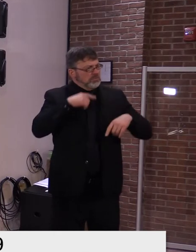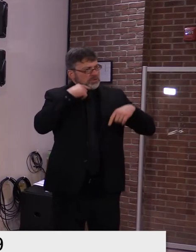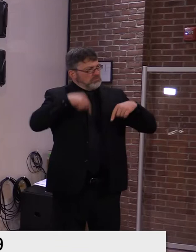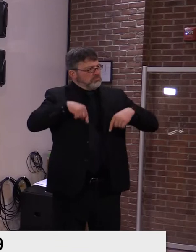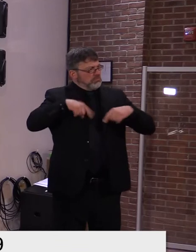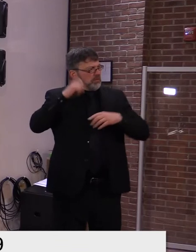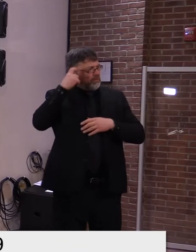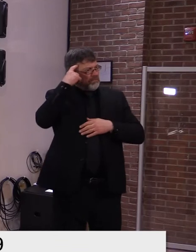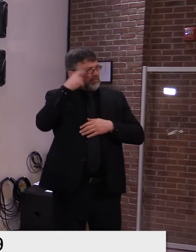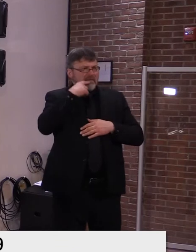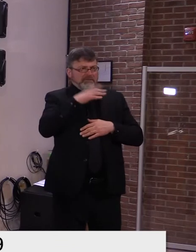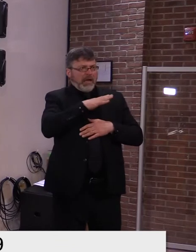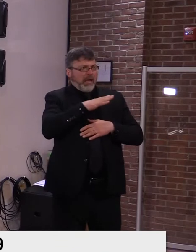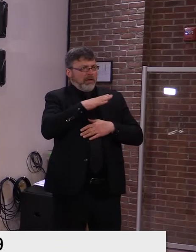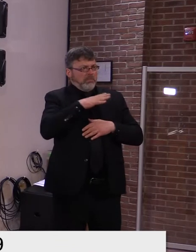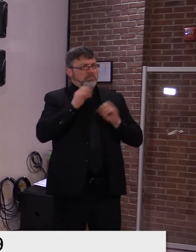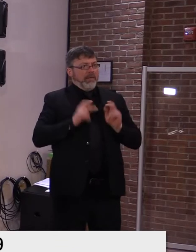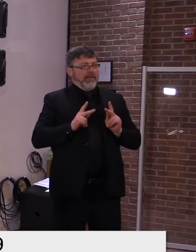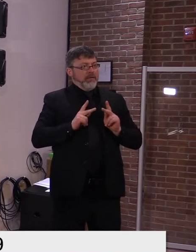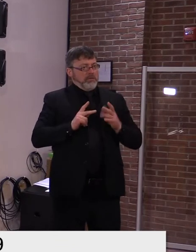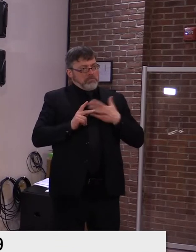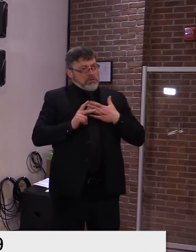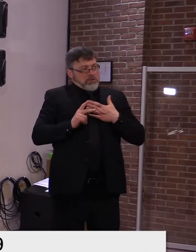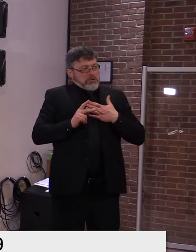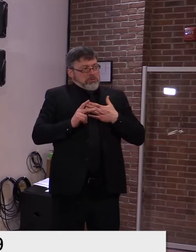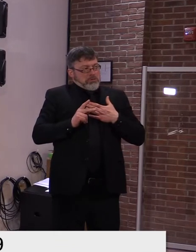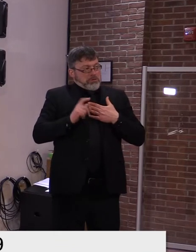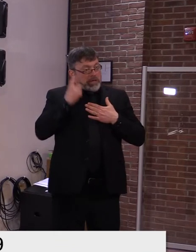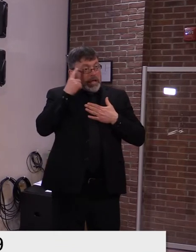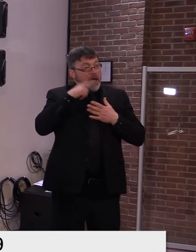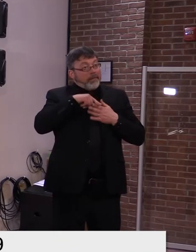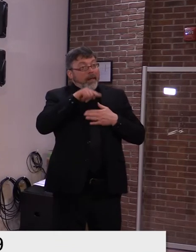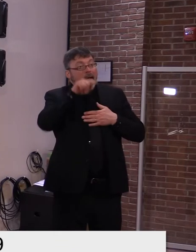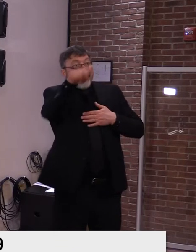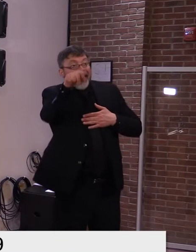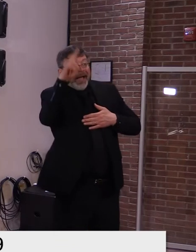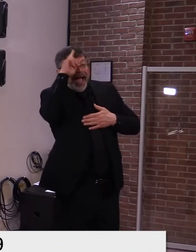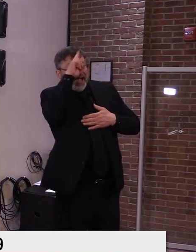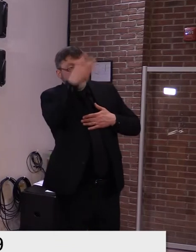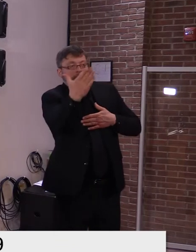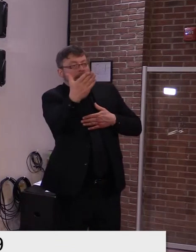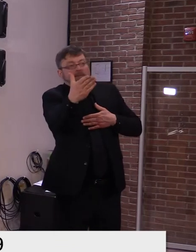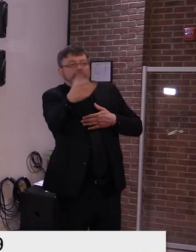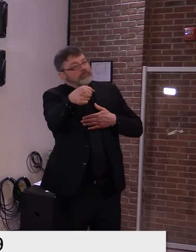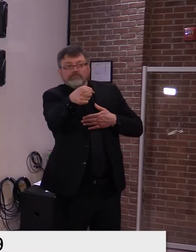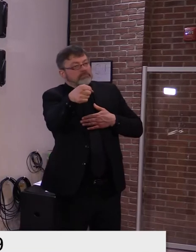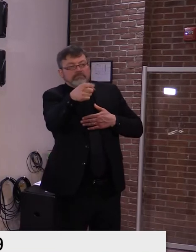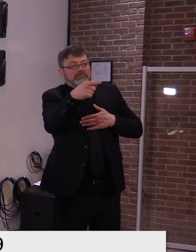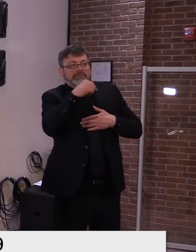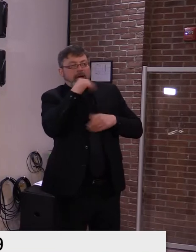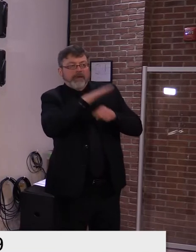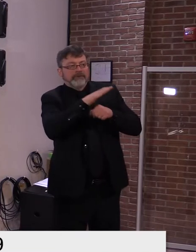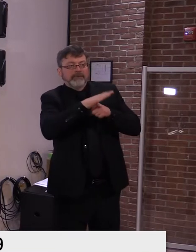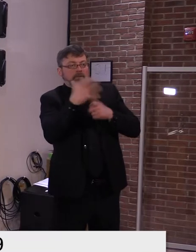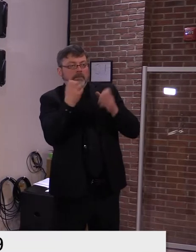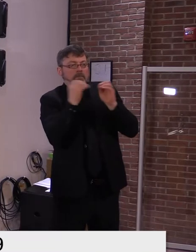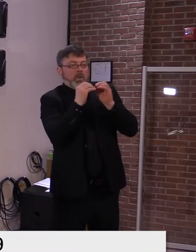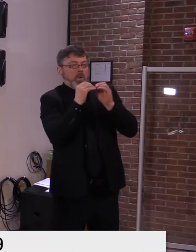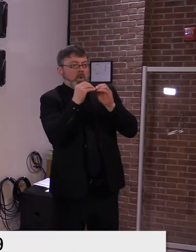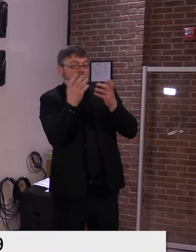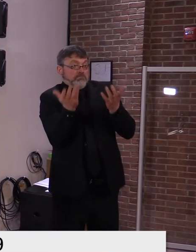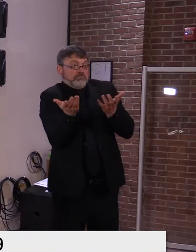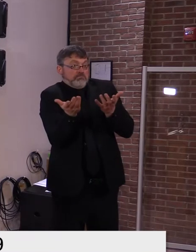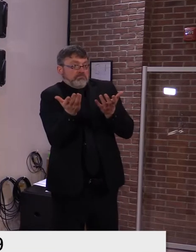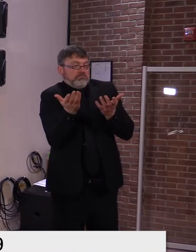would just say stand by. Those are making it through the approval process right now. They'll come out of the Secretary's